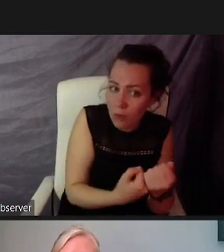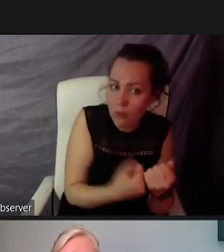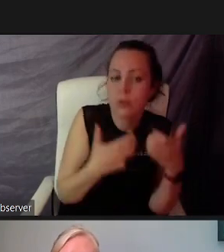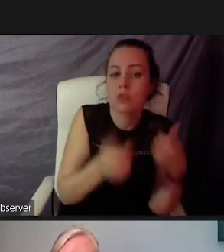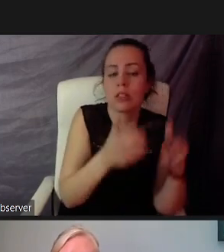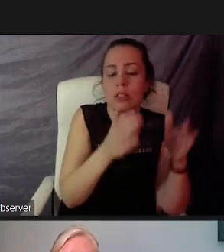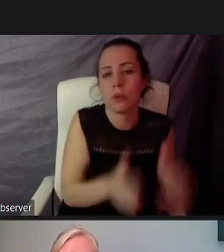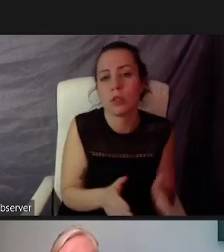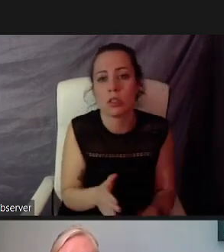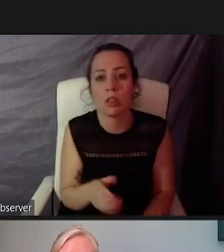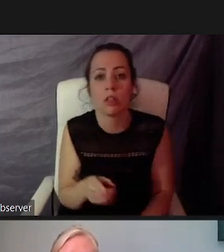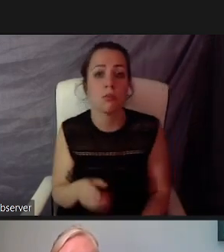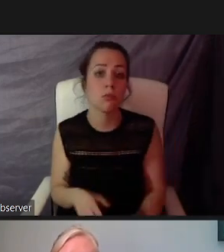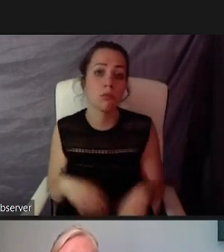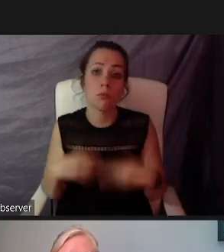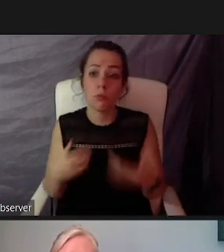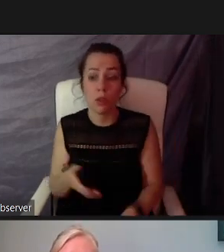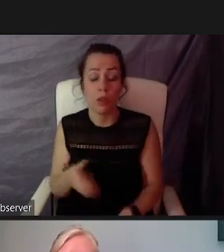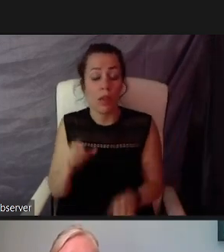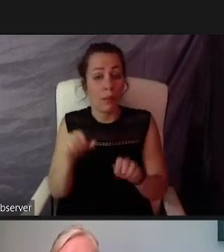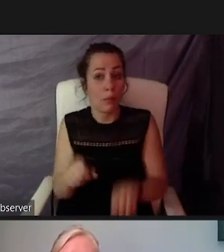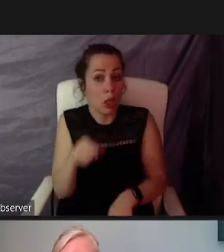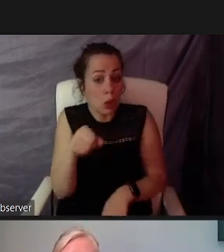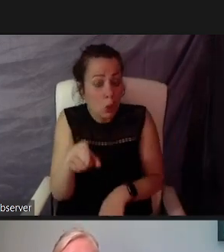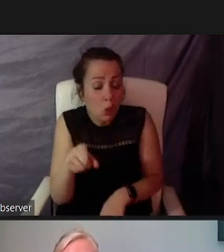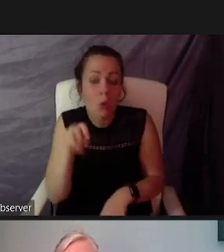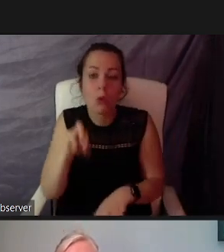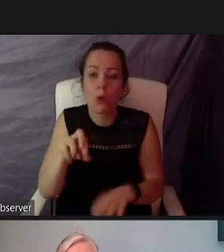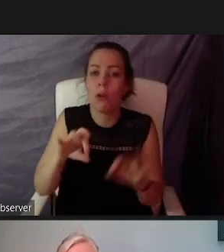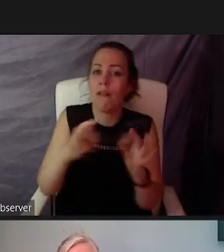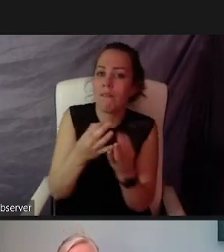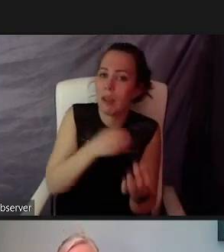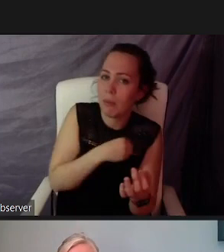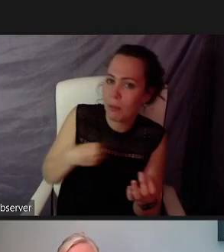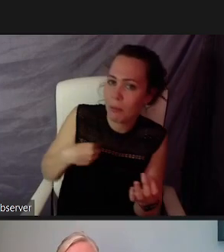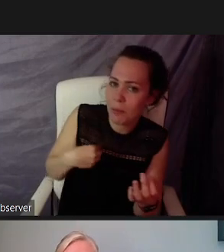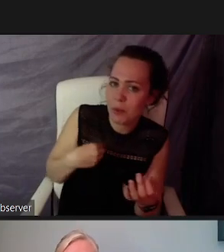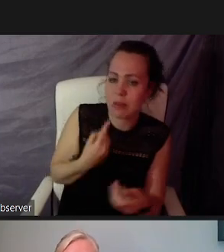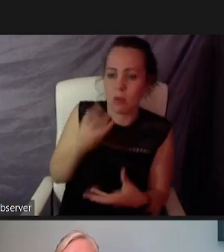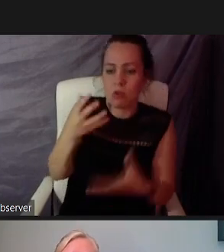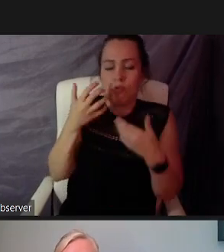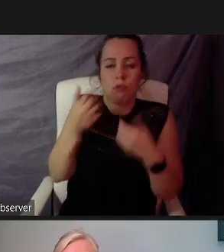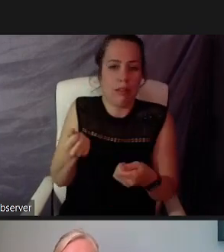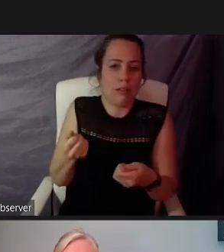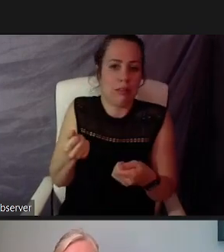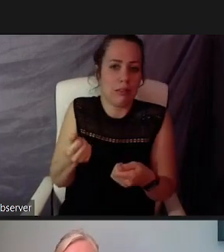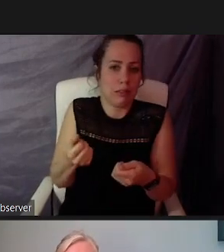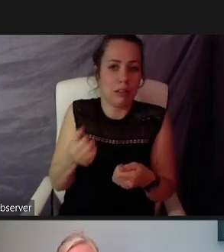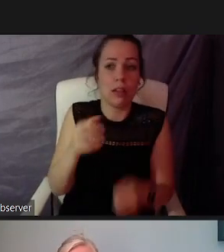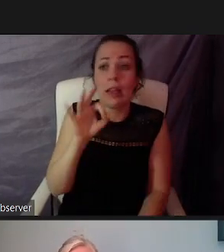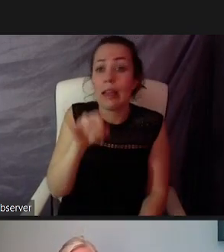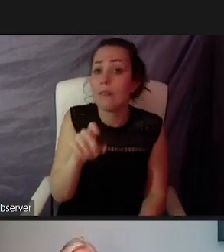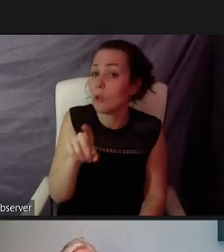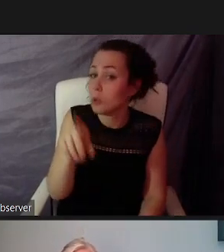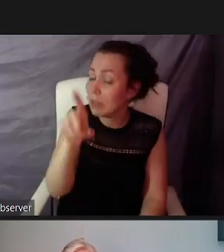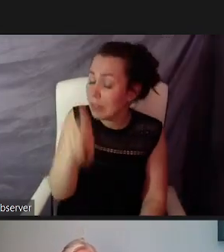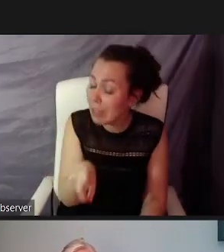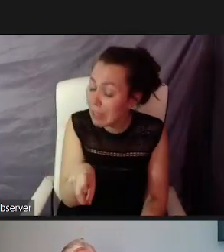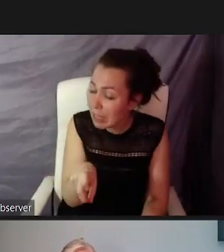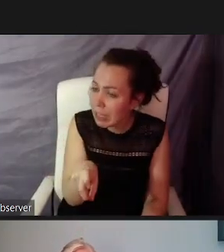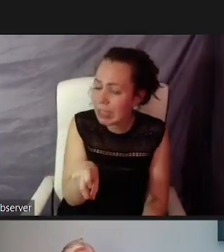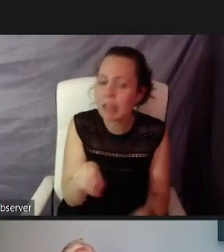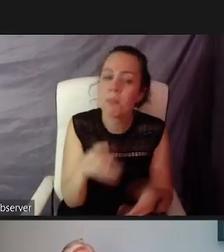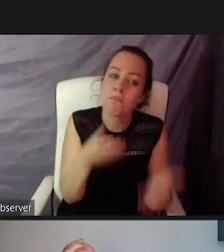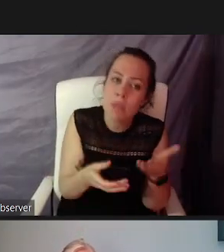like another friend or a family member. If needed, it can also include seeking